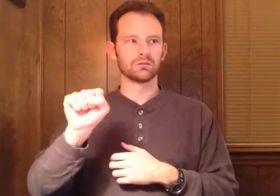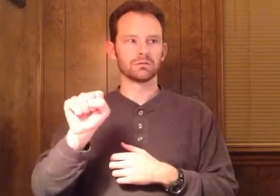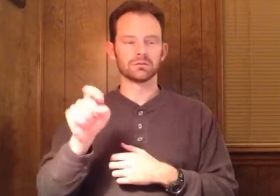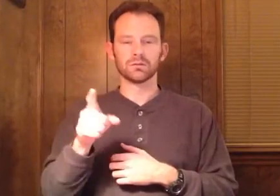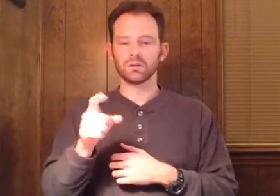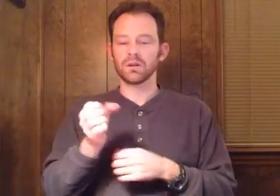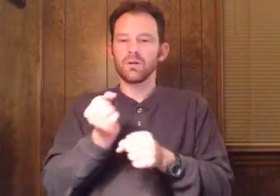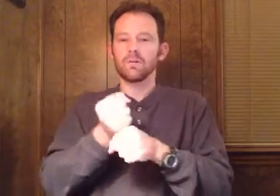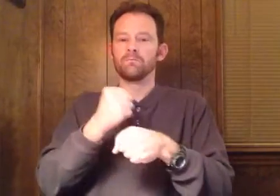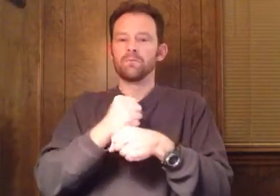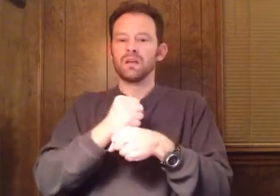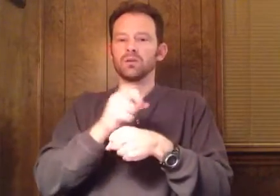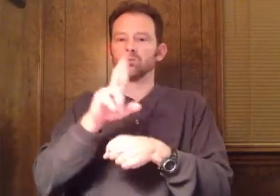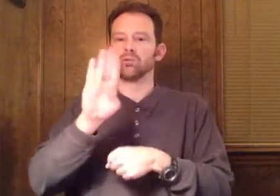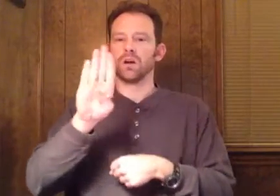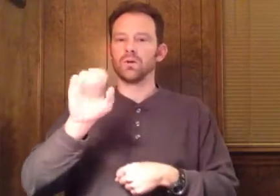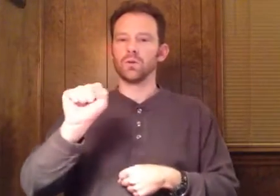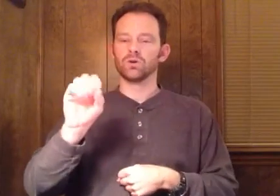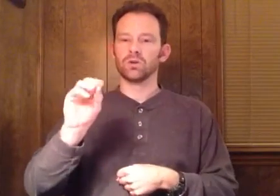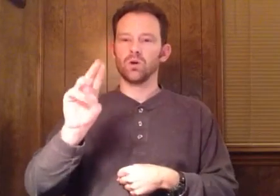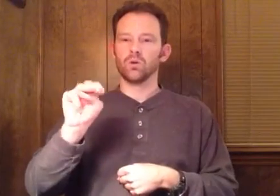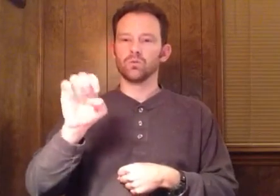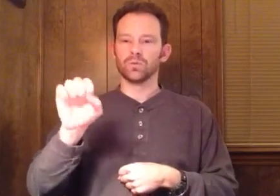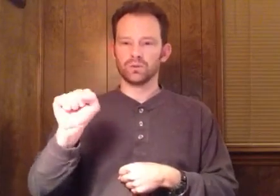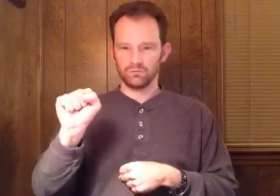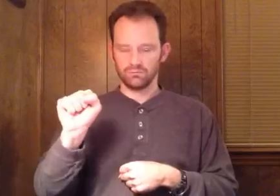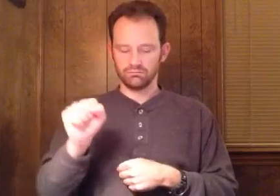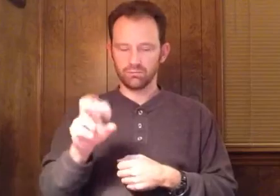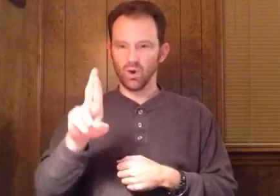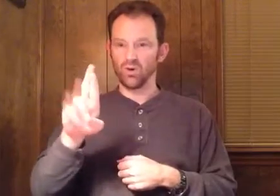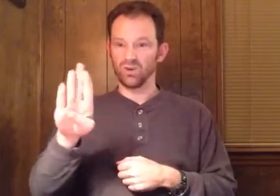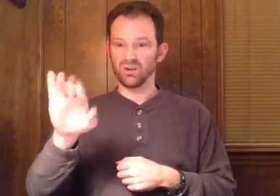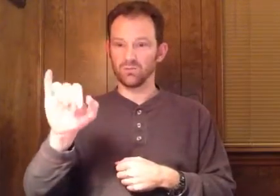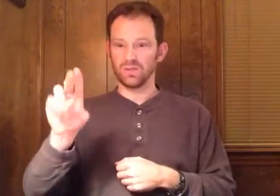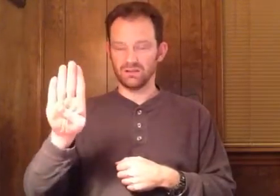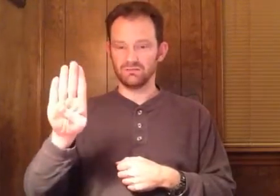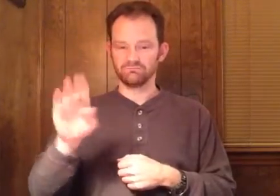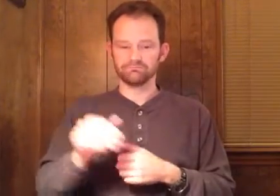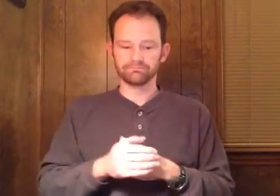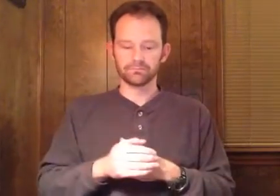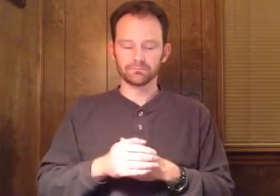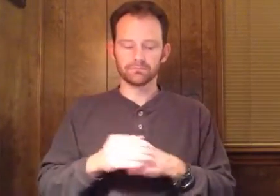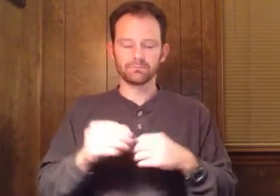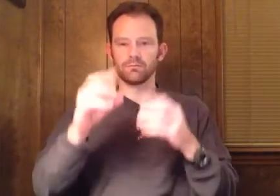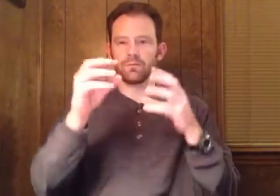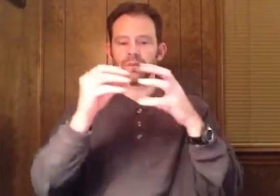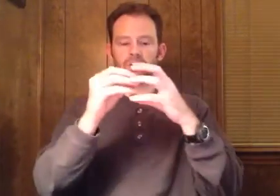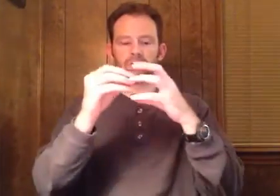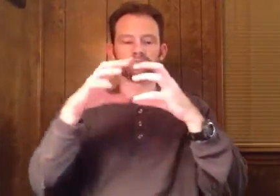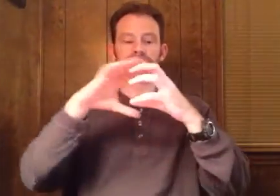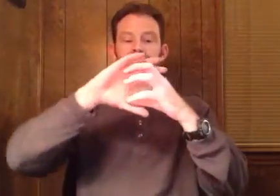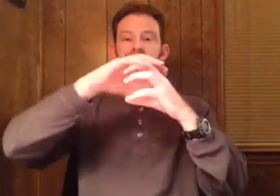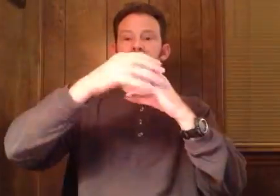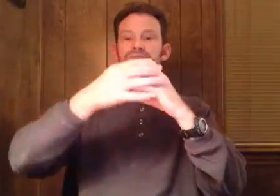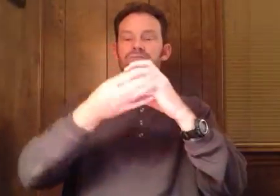of ribosomes begins. Surrounding the nucleus is a thin membrane called the nuclear envelope. The nuclear envelope